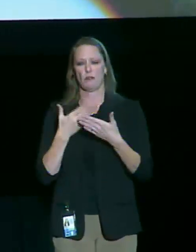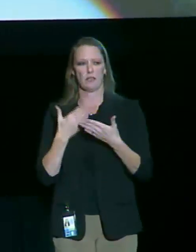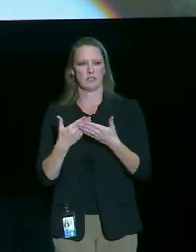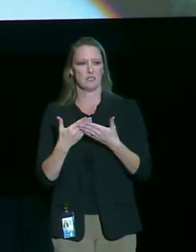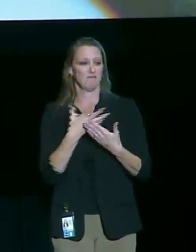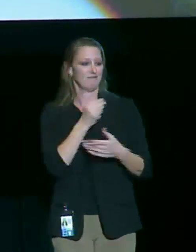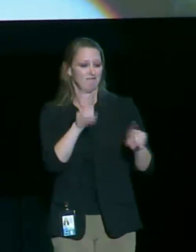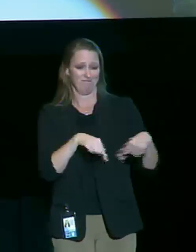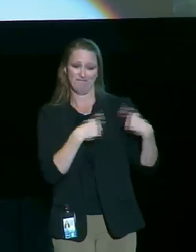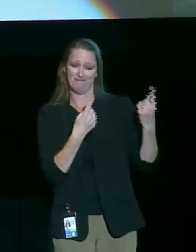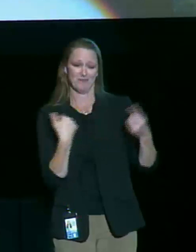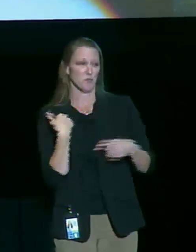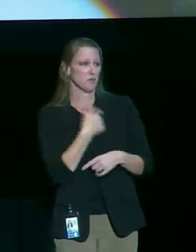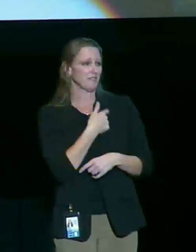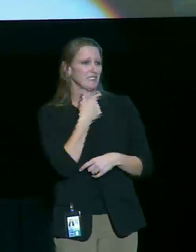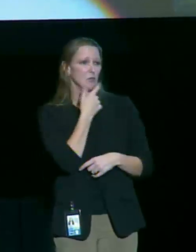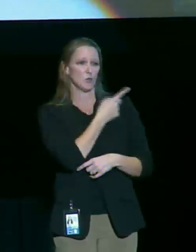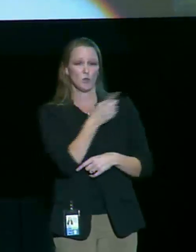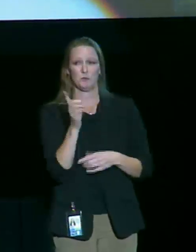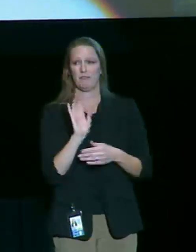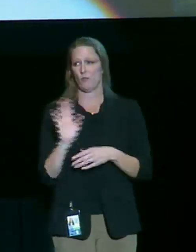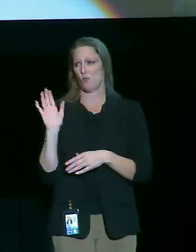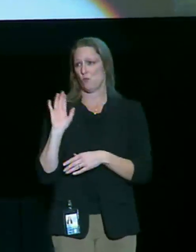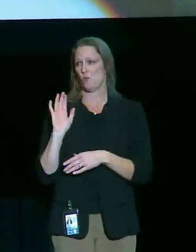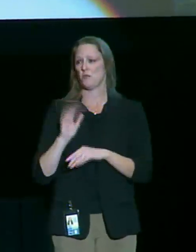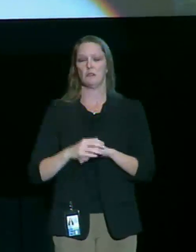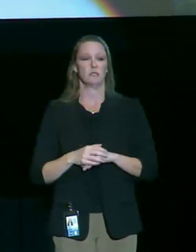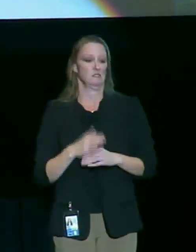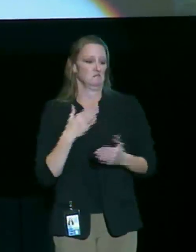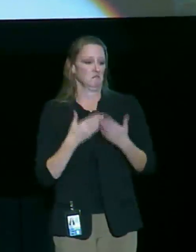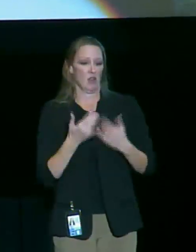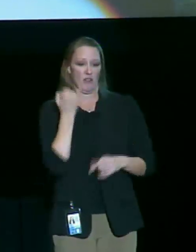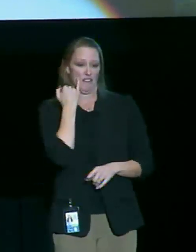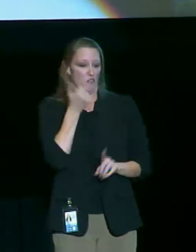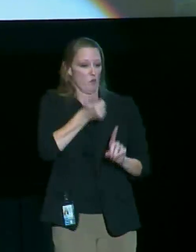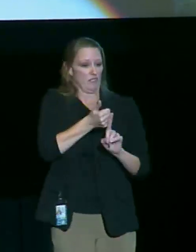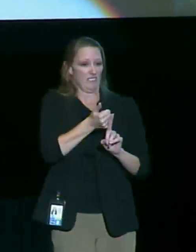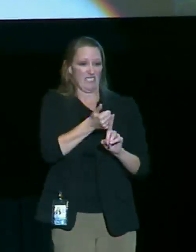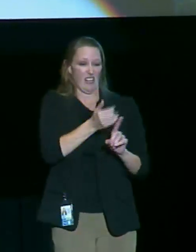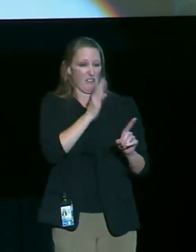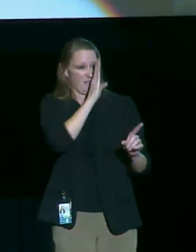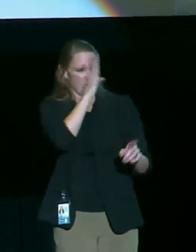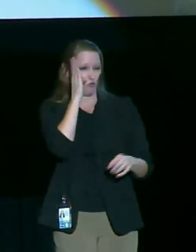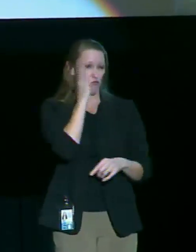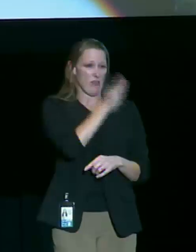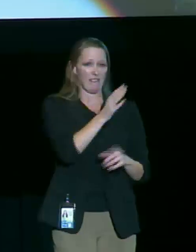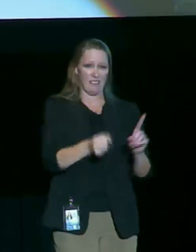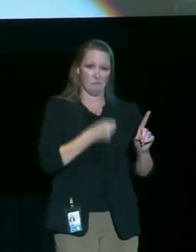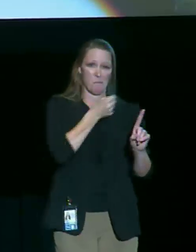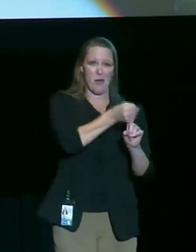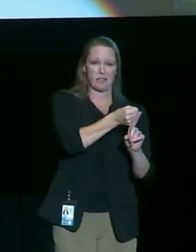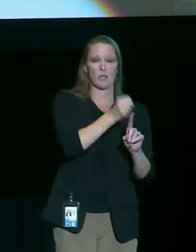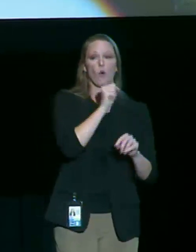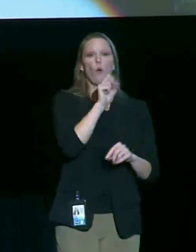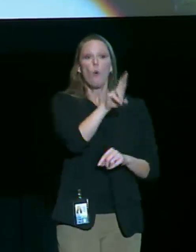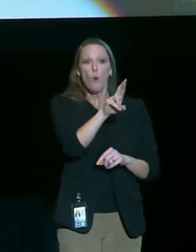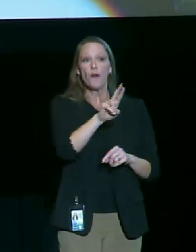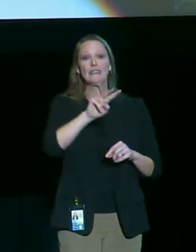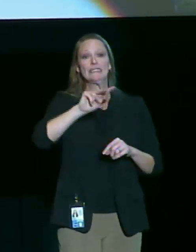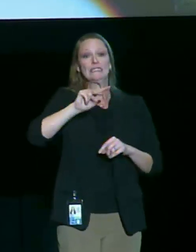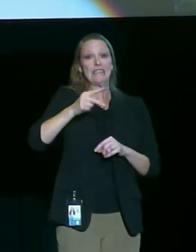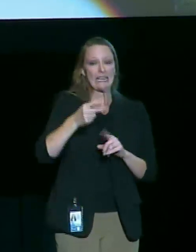been shared before, whether you have been directly impacted or secondarily by